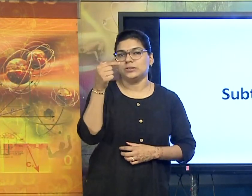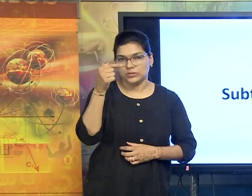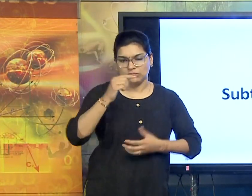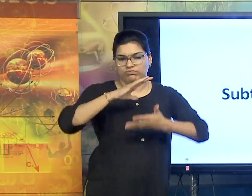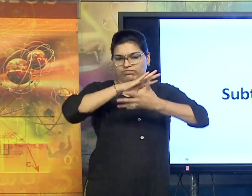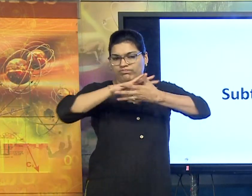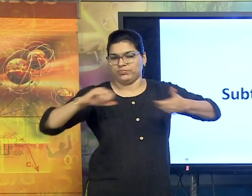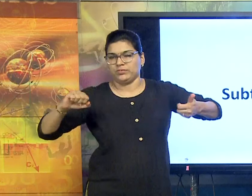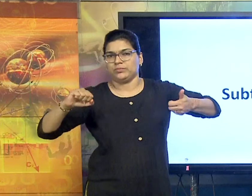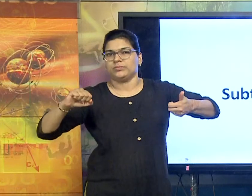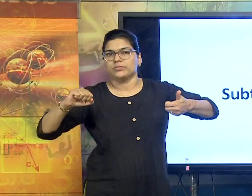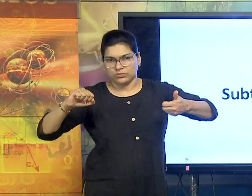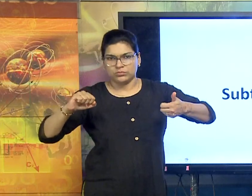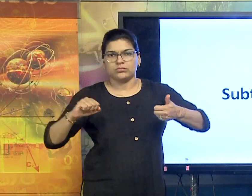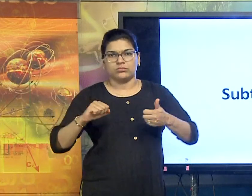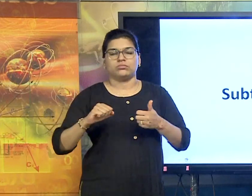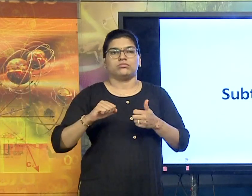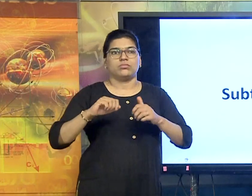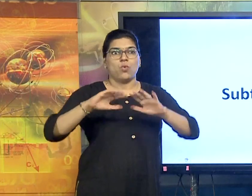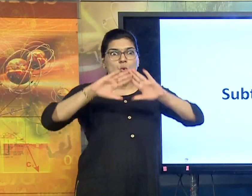This word is subtraction.